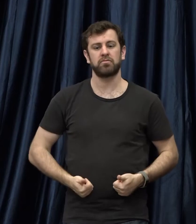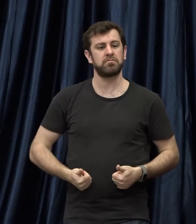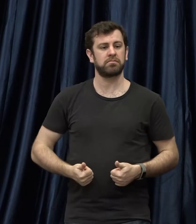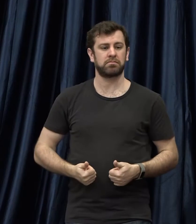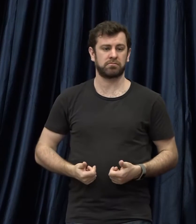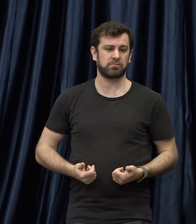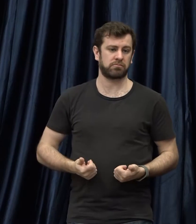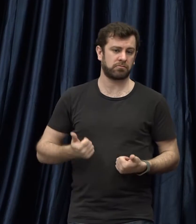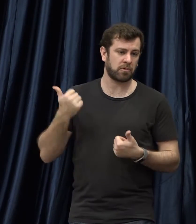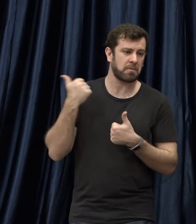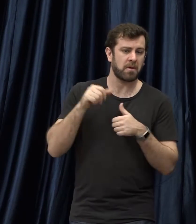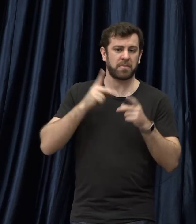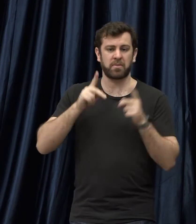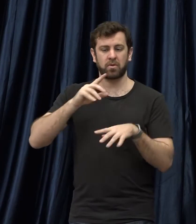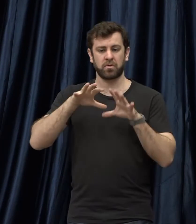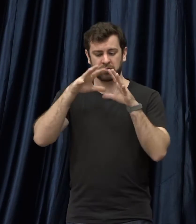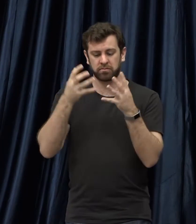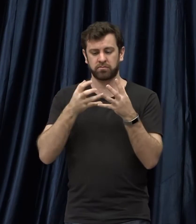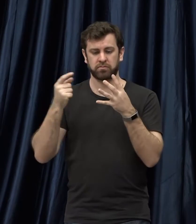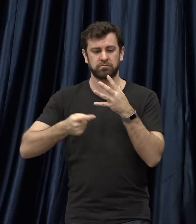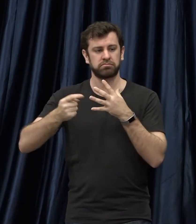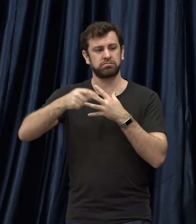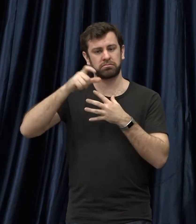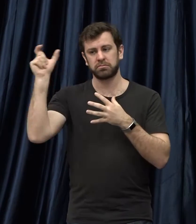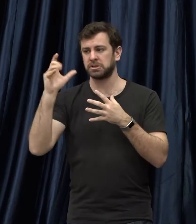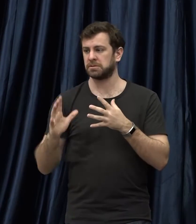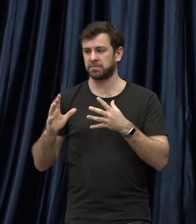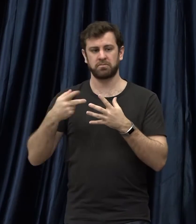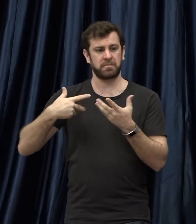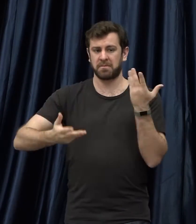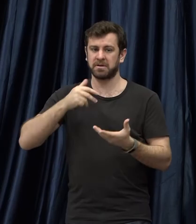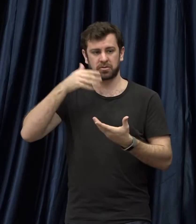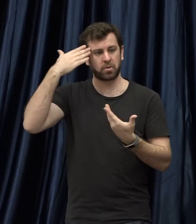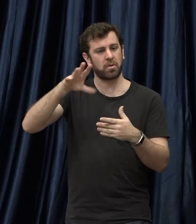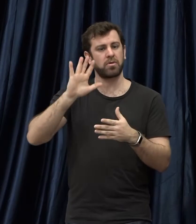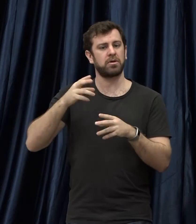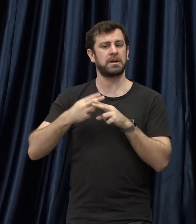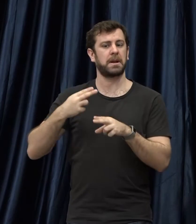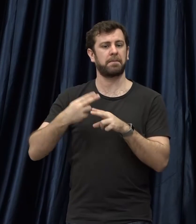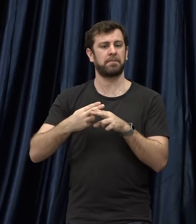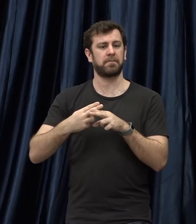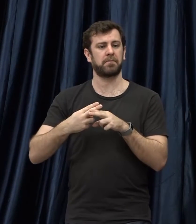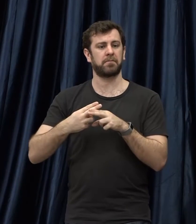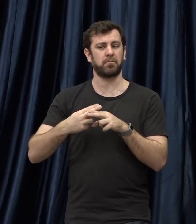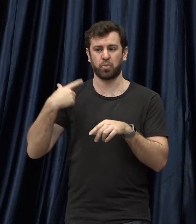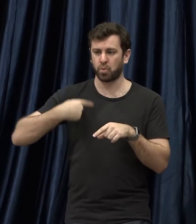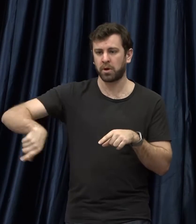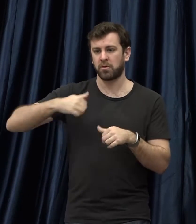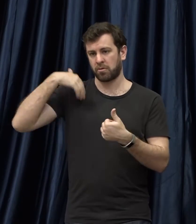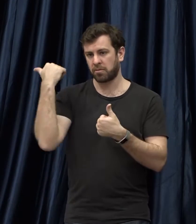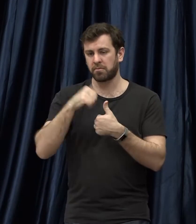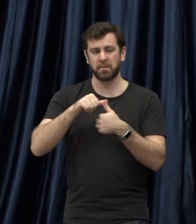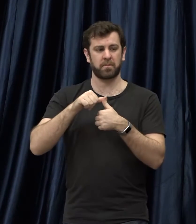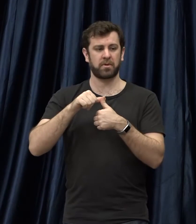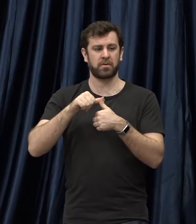who don't necessarily have names. We remember the heroism,